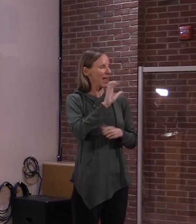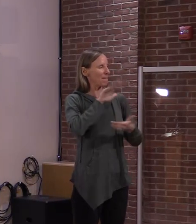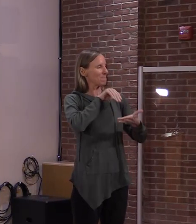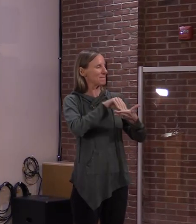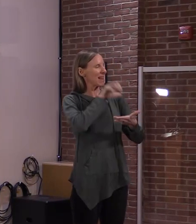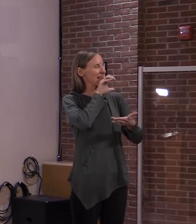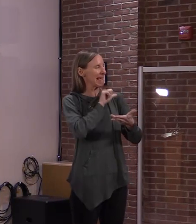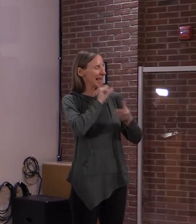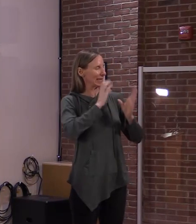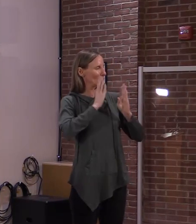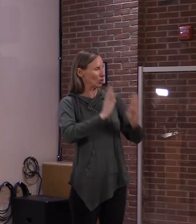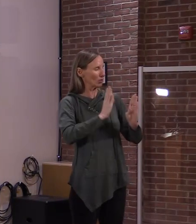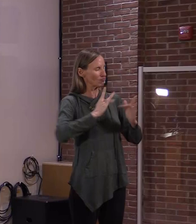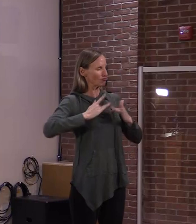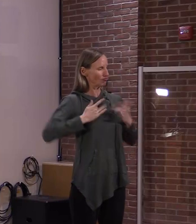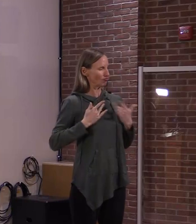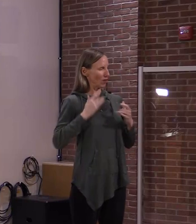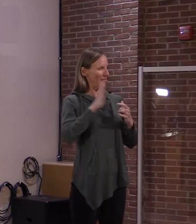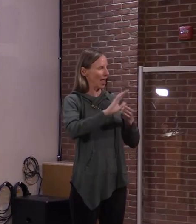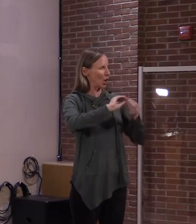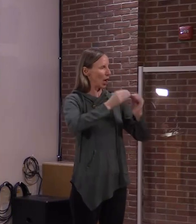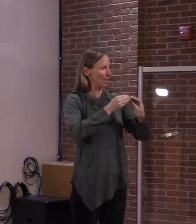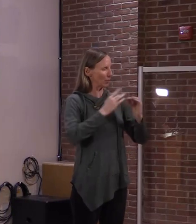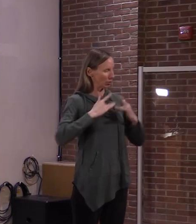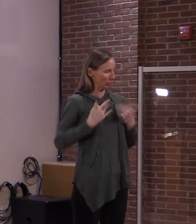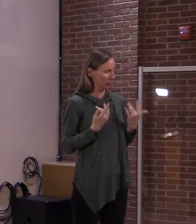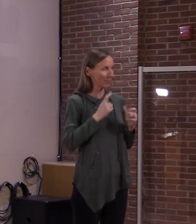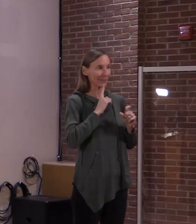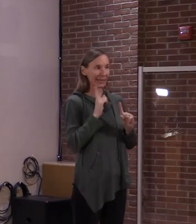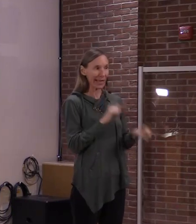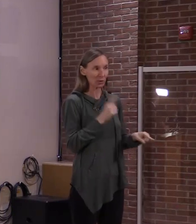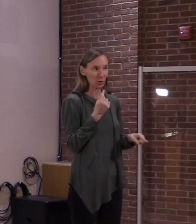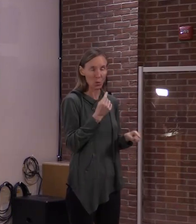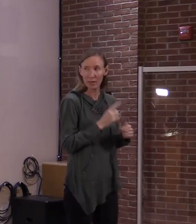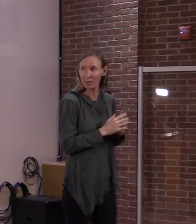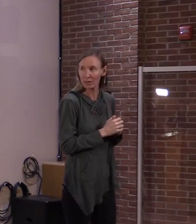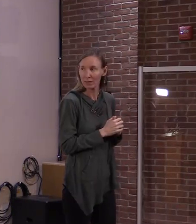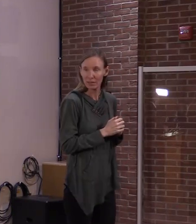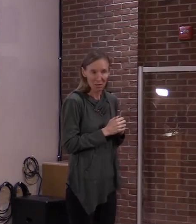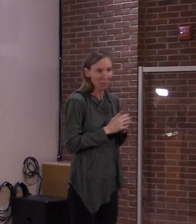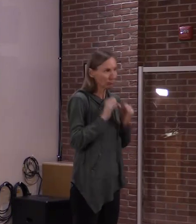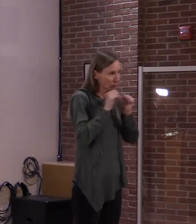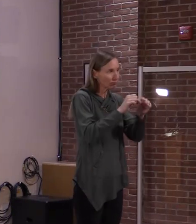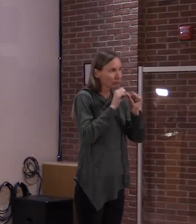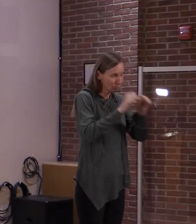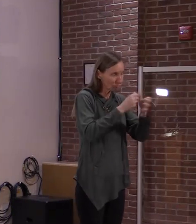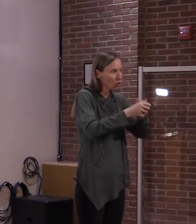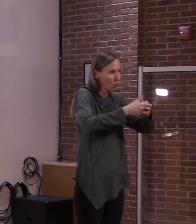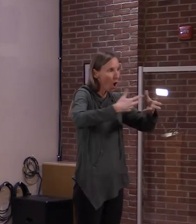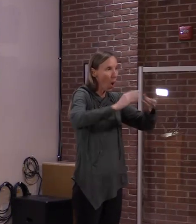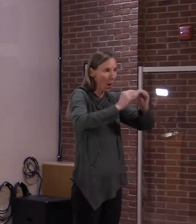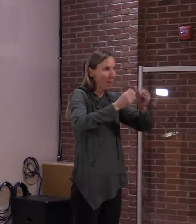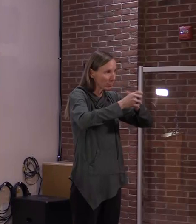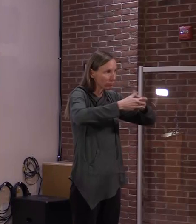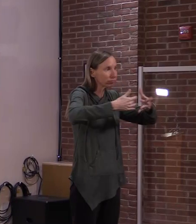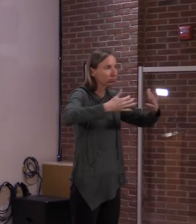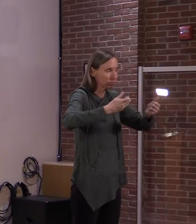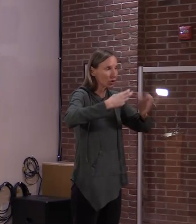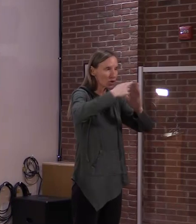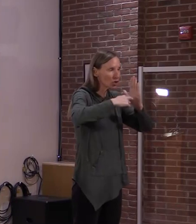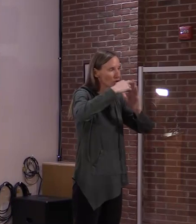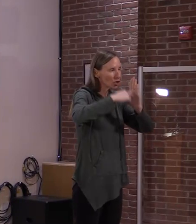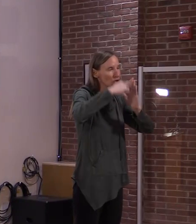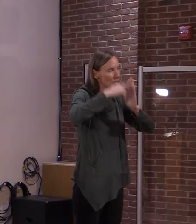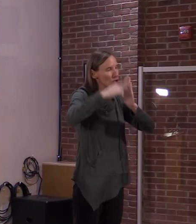stands? Yeah, I believe that those populations are continuing to grow, as we've seen